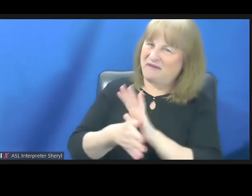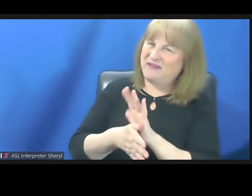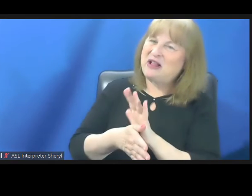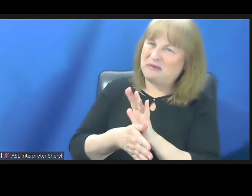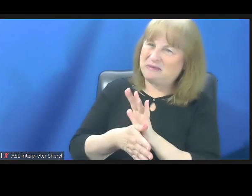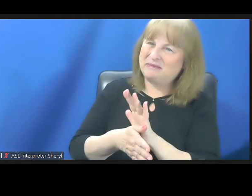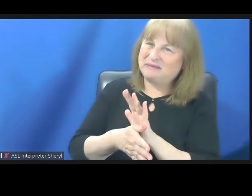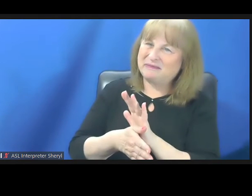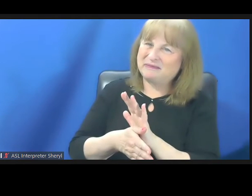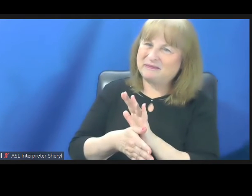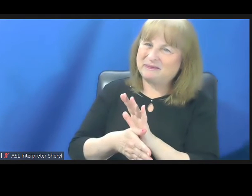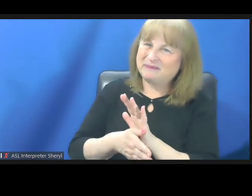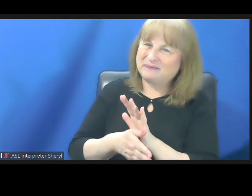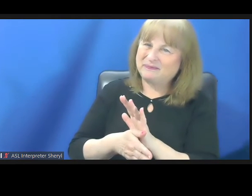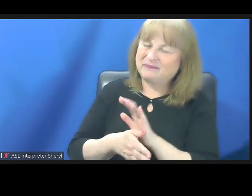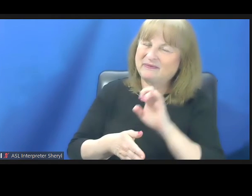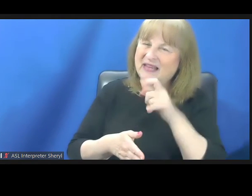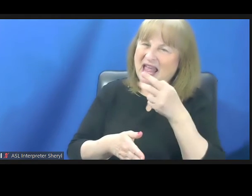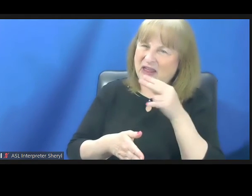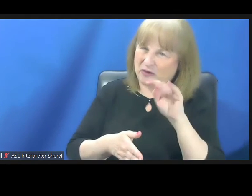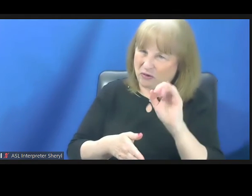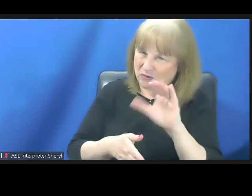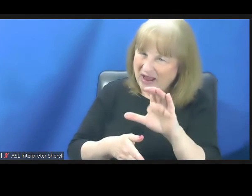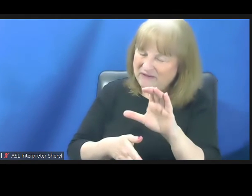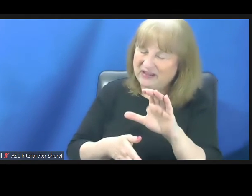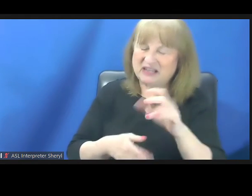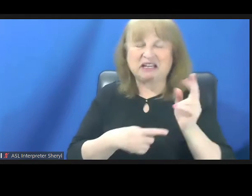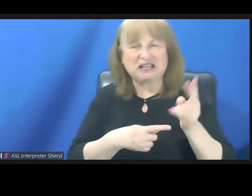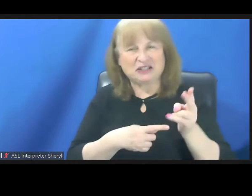is ethnographic, historic.